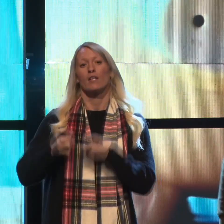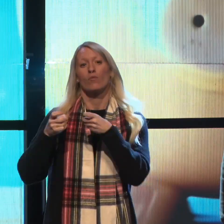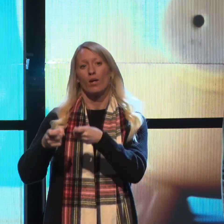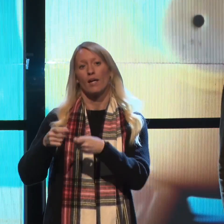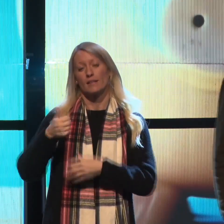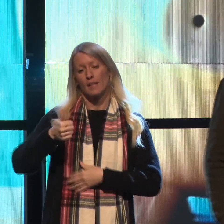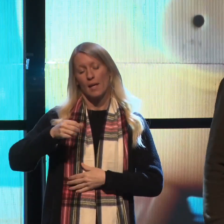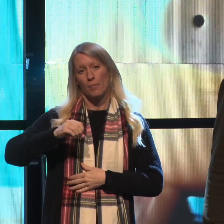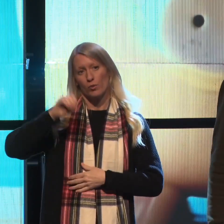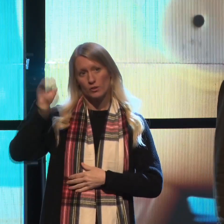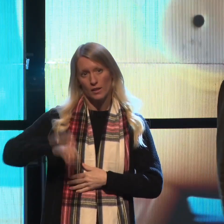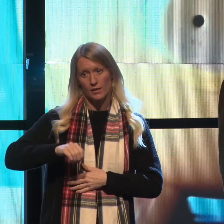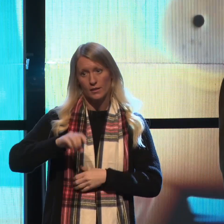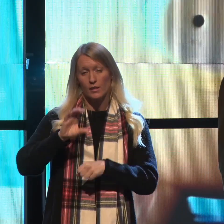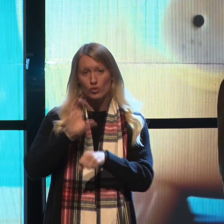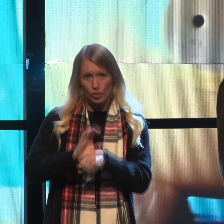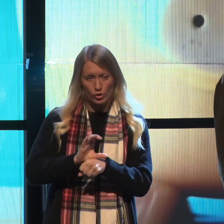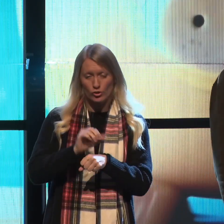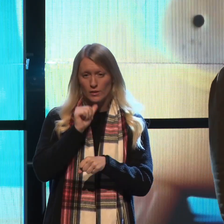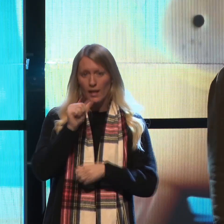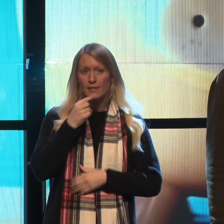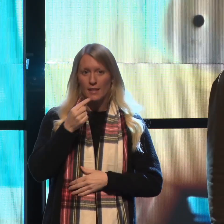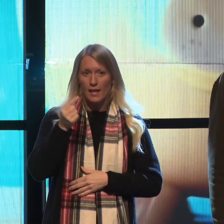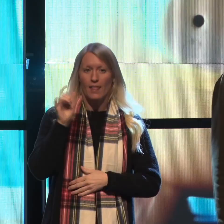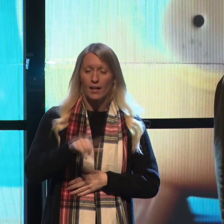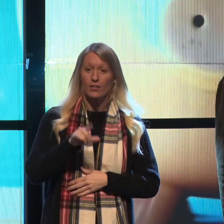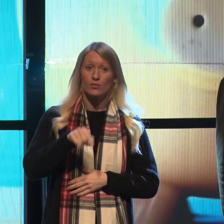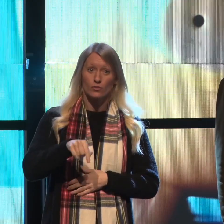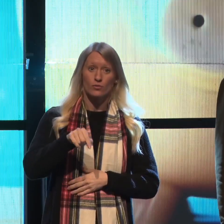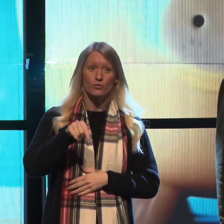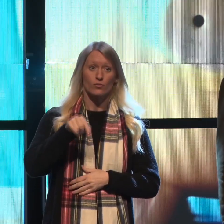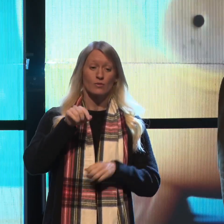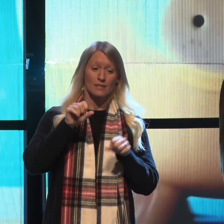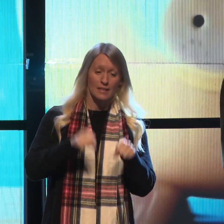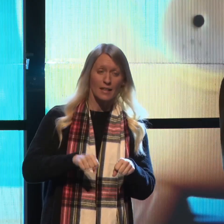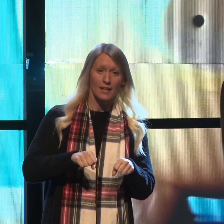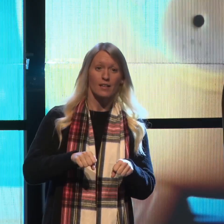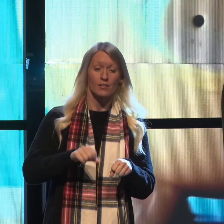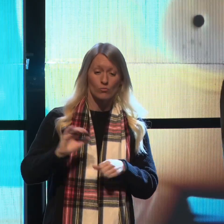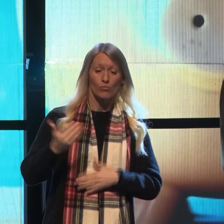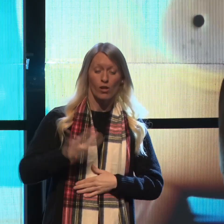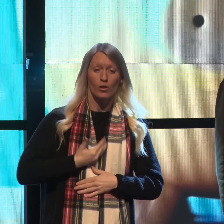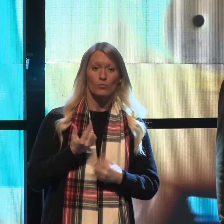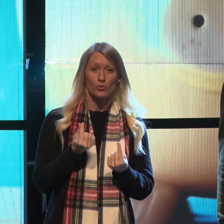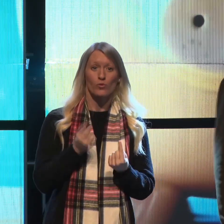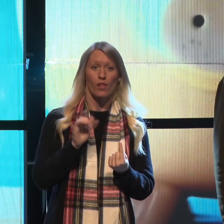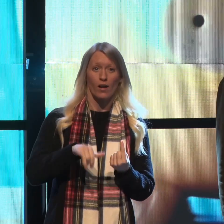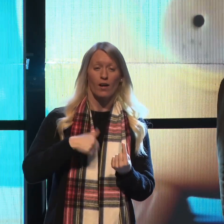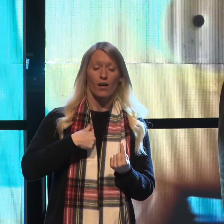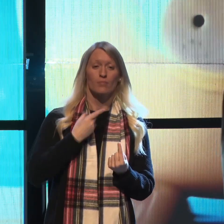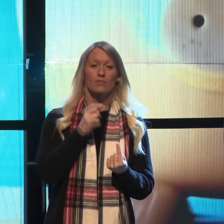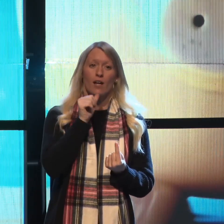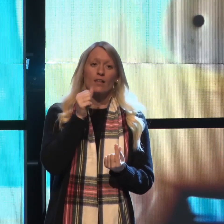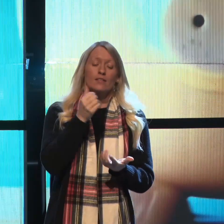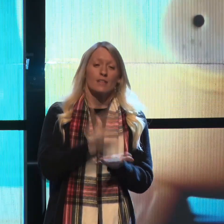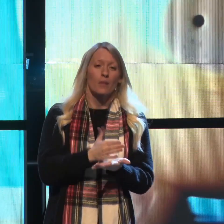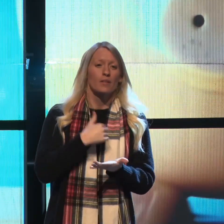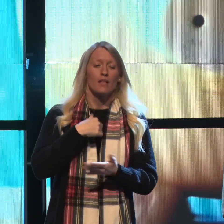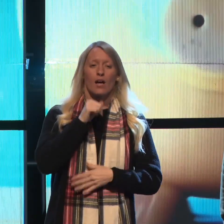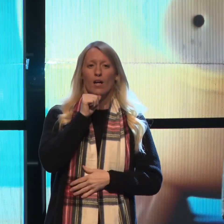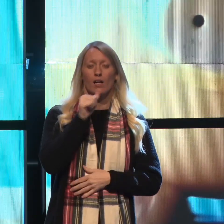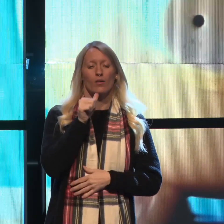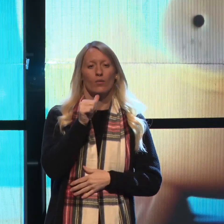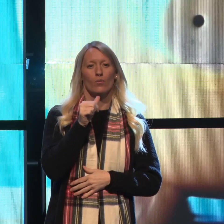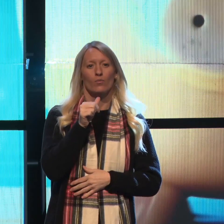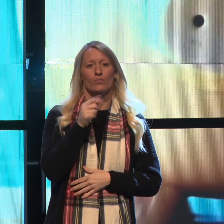away 10% to the church, okay? You're welcome to do that. I'm not going to stop you. But that's not what I'm saying here. I'm saying set